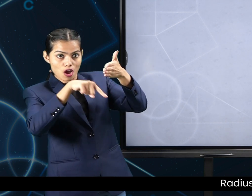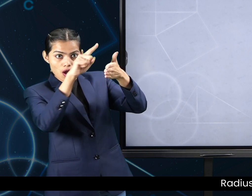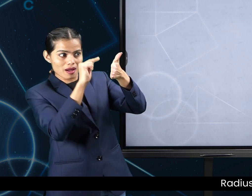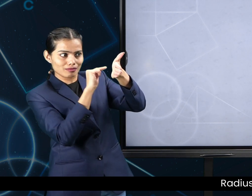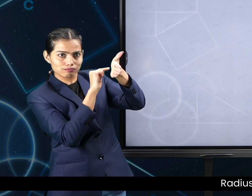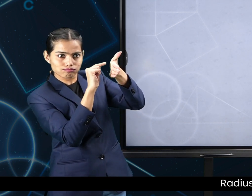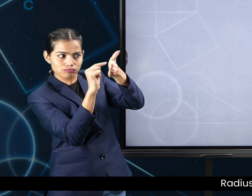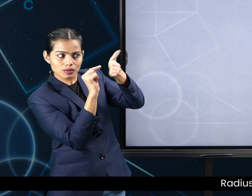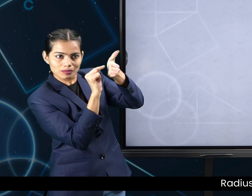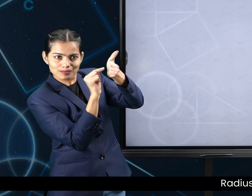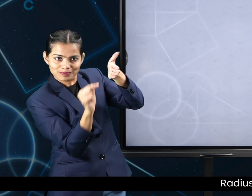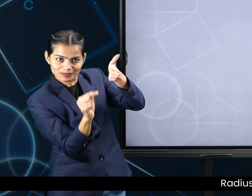radius,